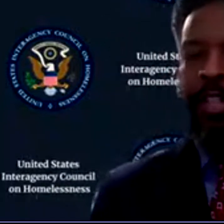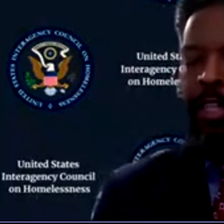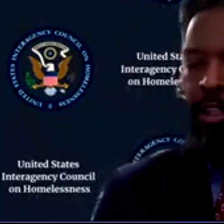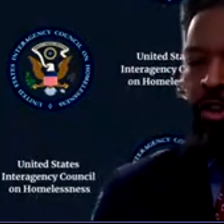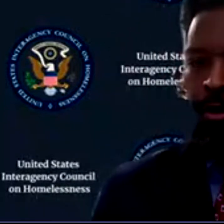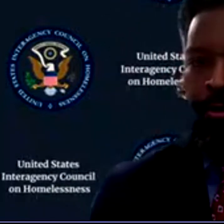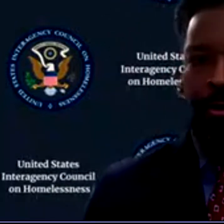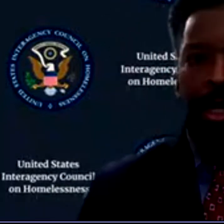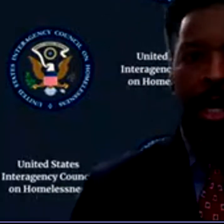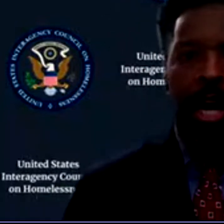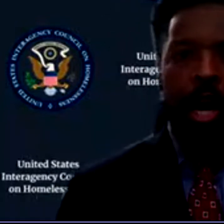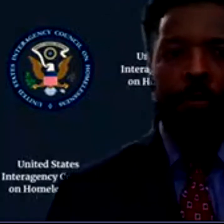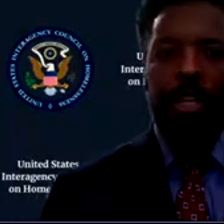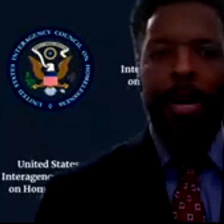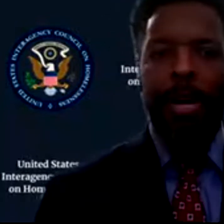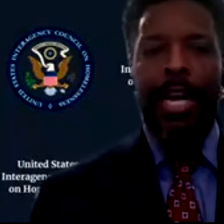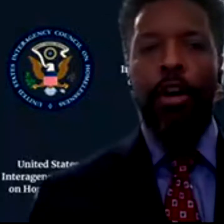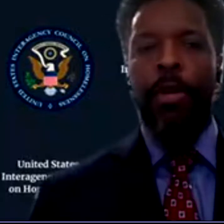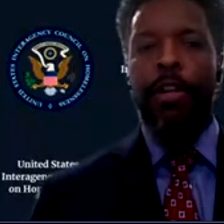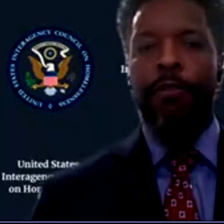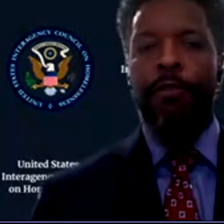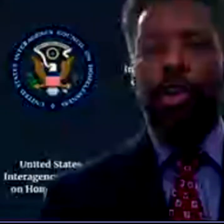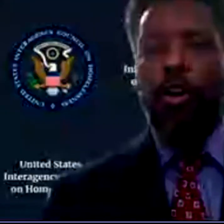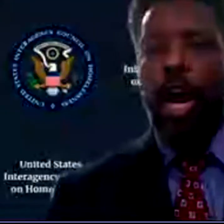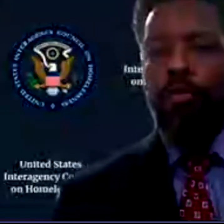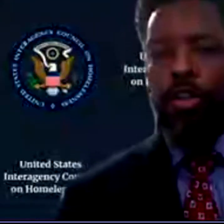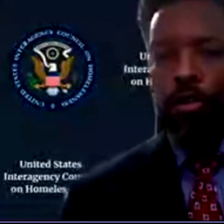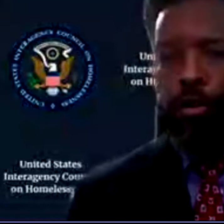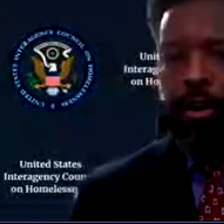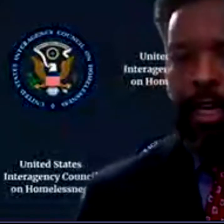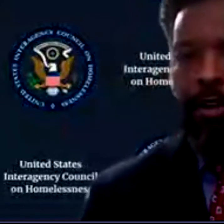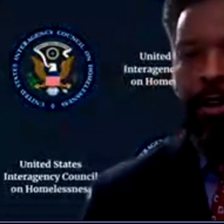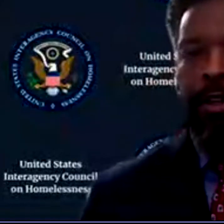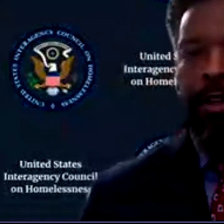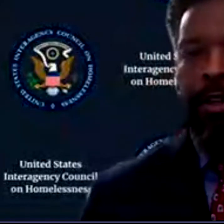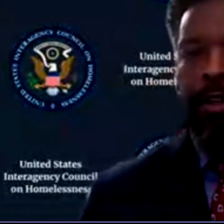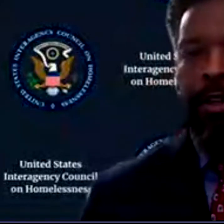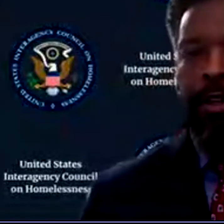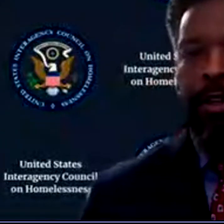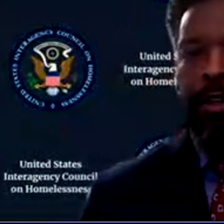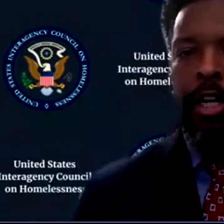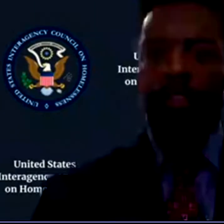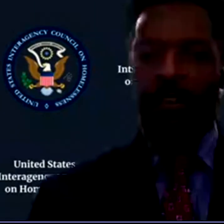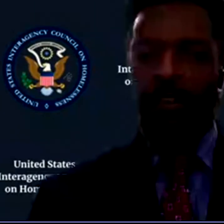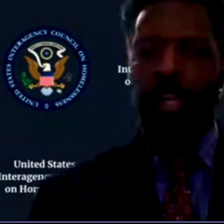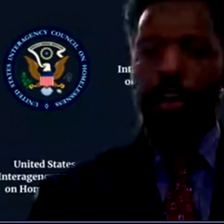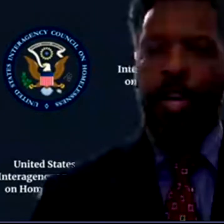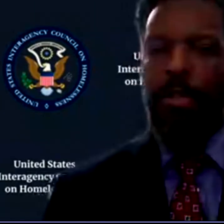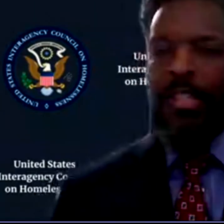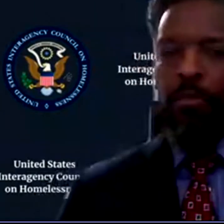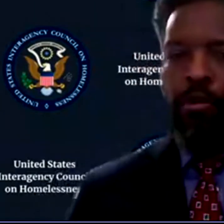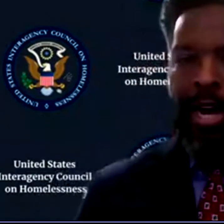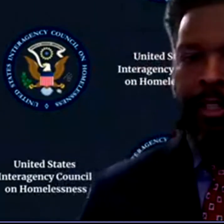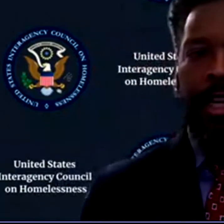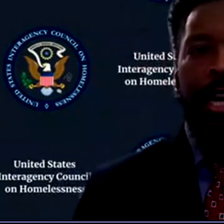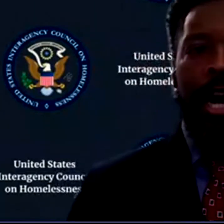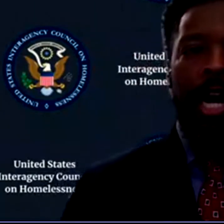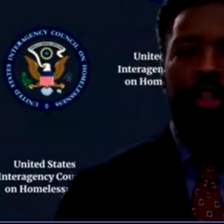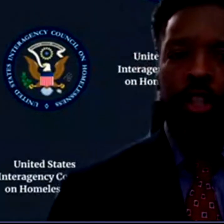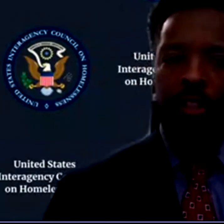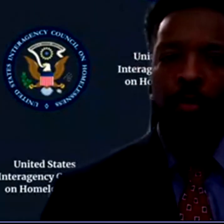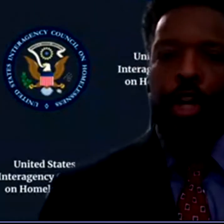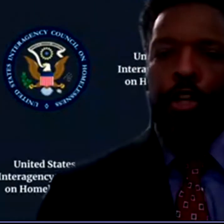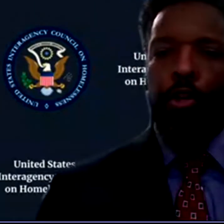of this devastating issue. Hopefully by now, many of you know our regional coordinator who covers Texas. Her name is Tamara